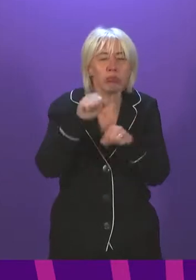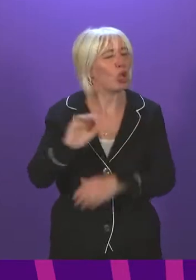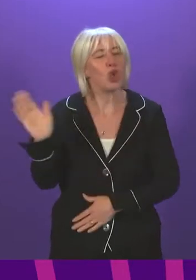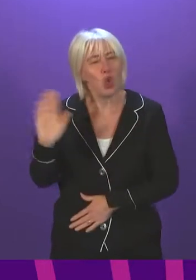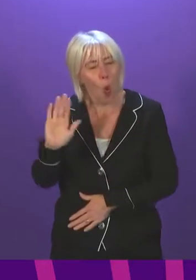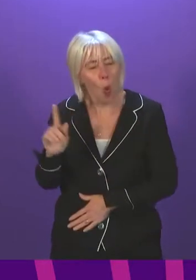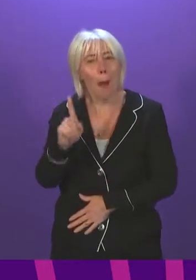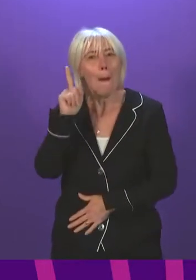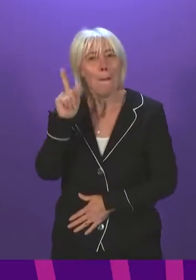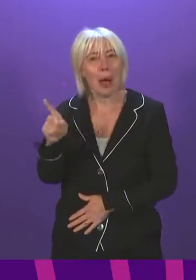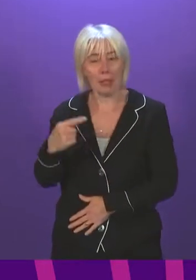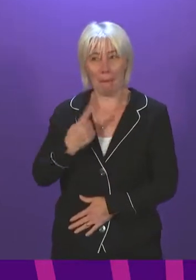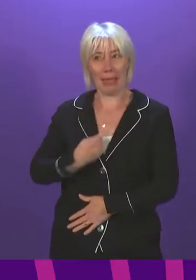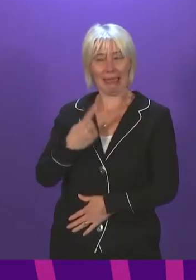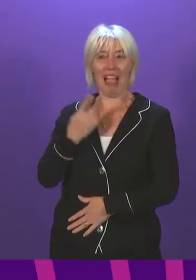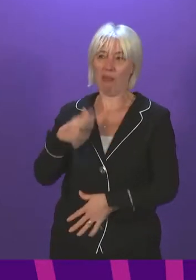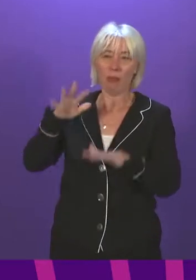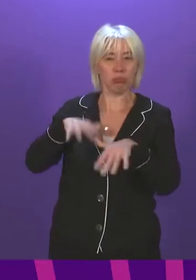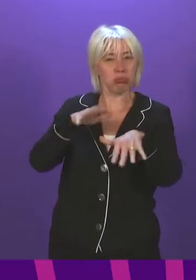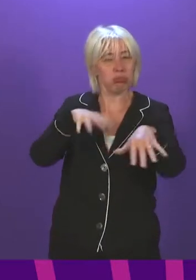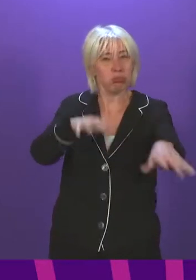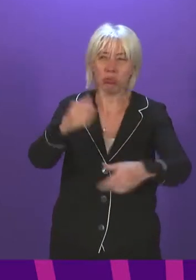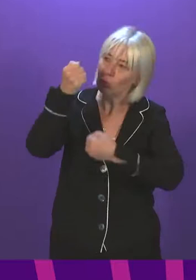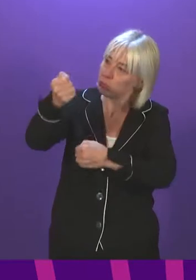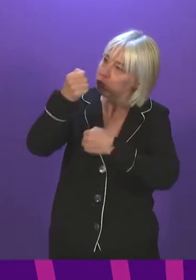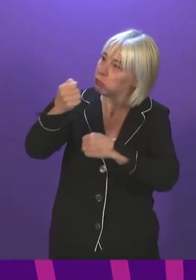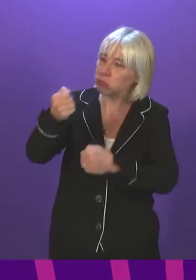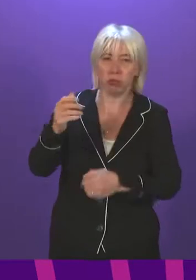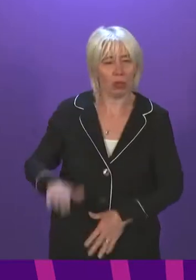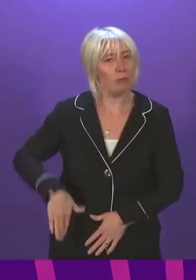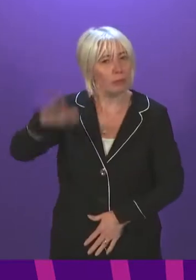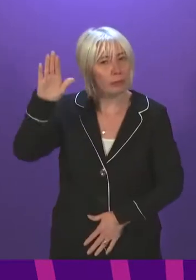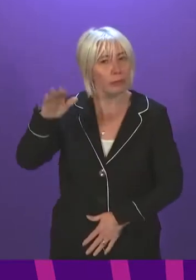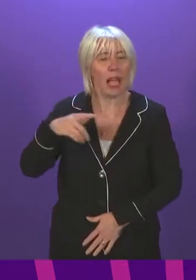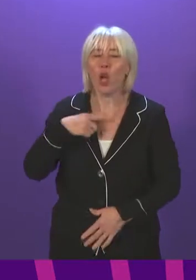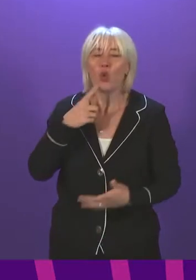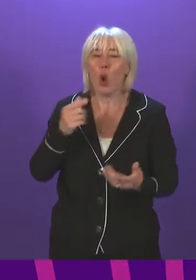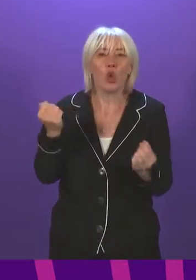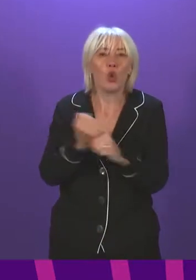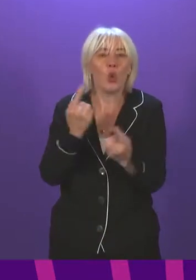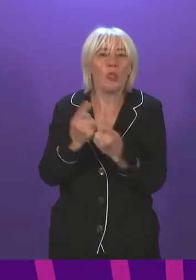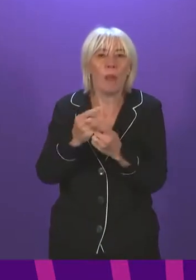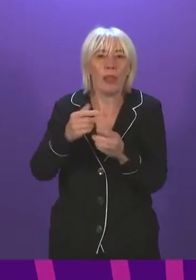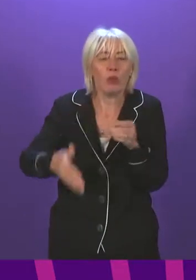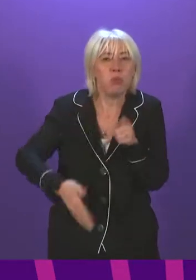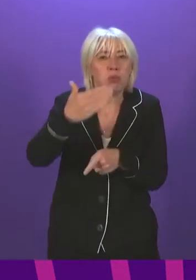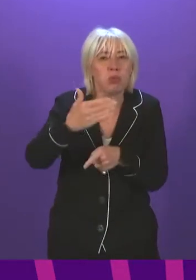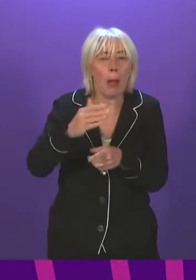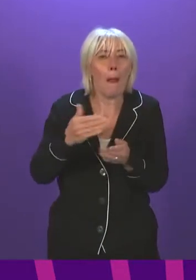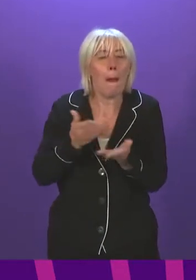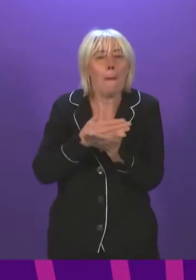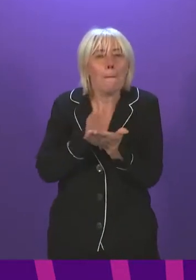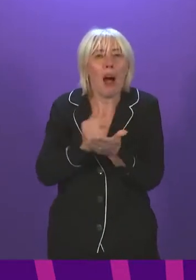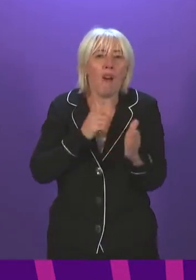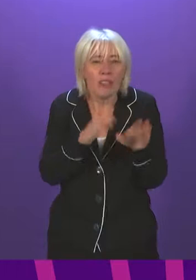And I myself have been on marches and demonstrations all my life, and I would not support measures to curtail them. They are a vital part of our democracy, and I